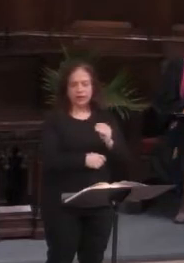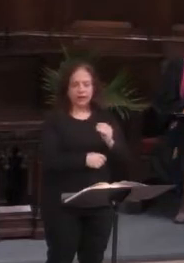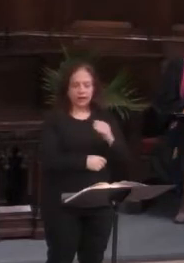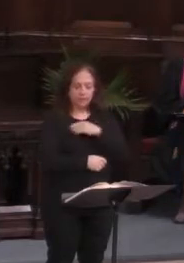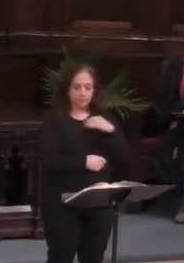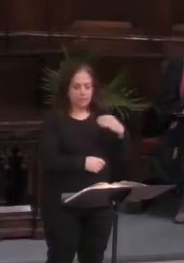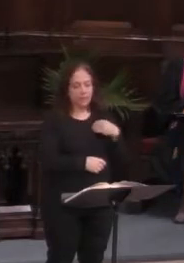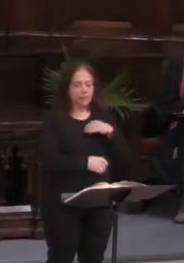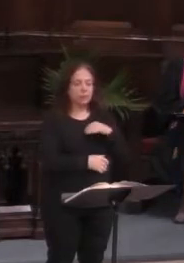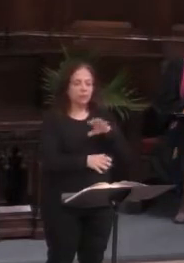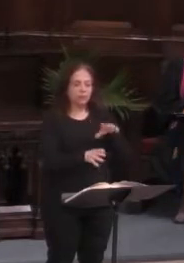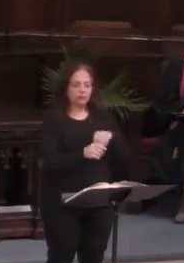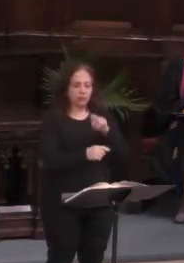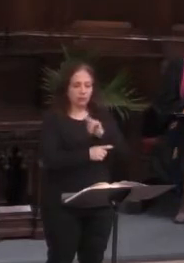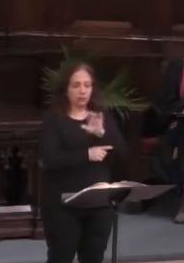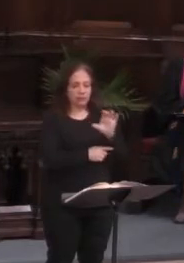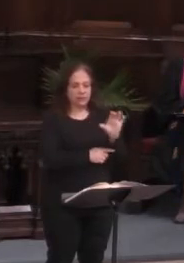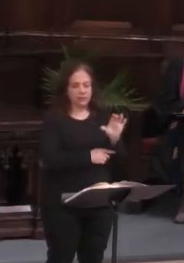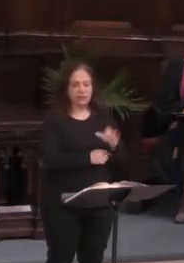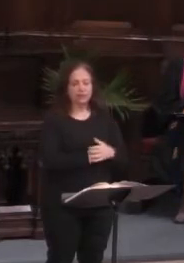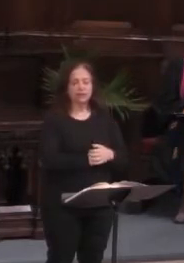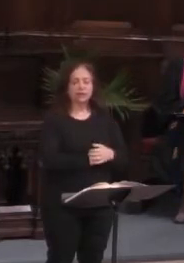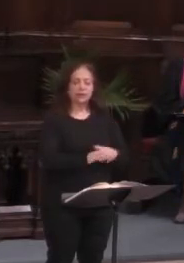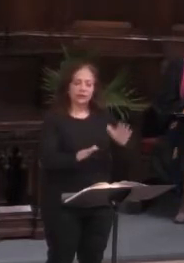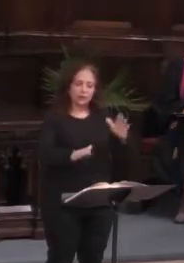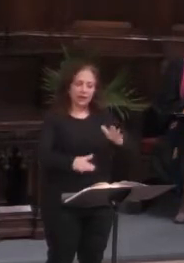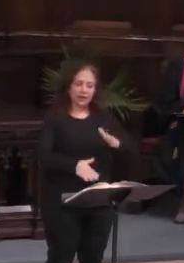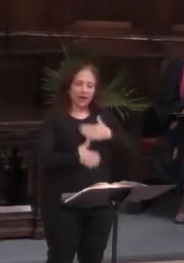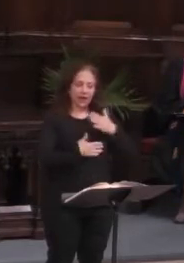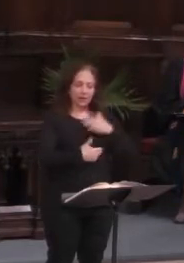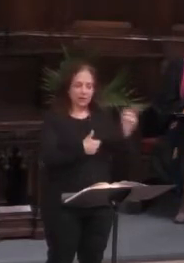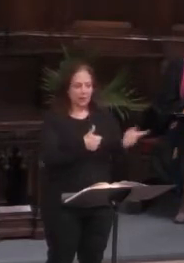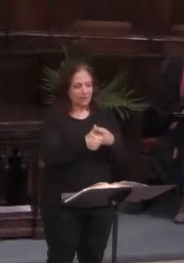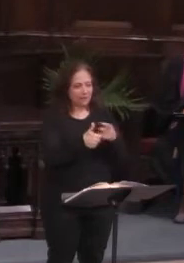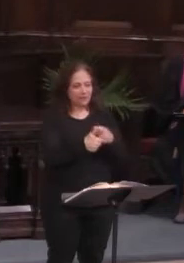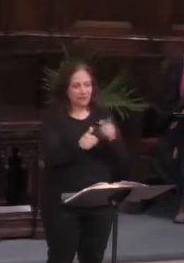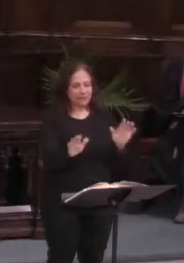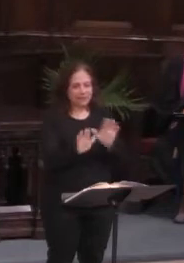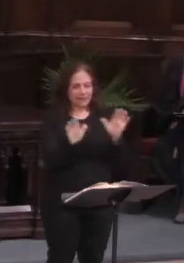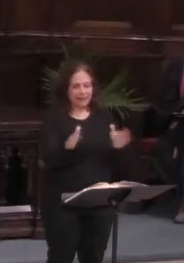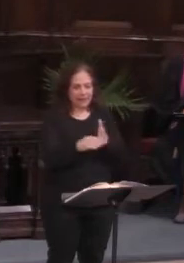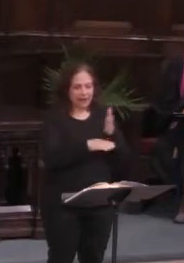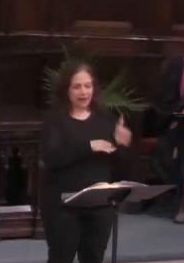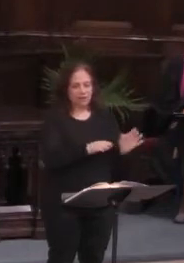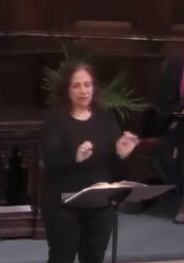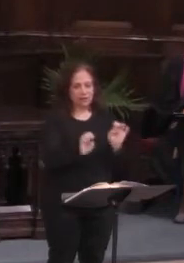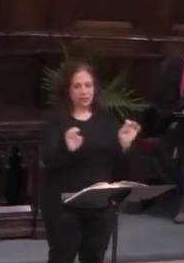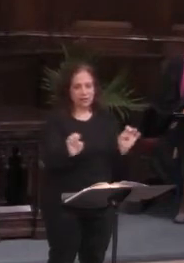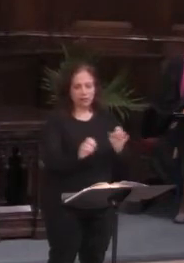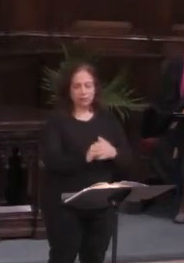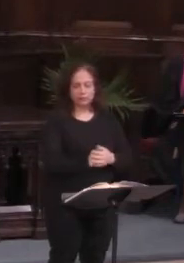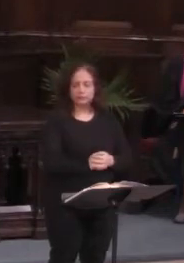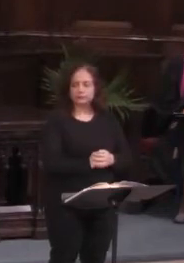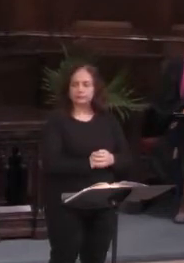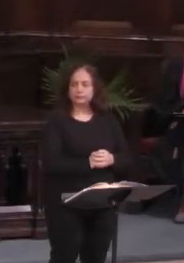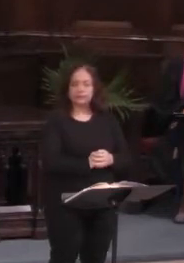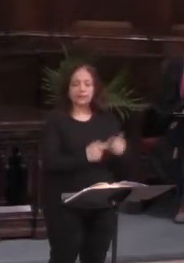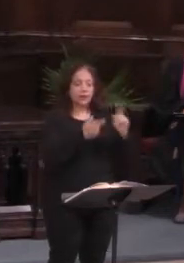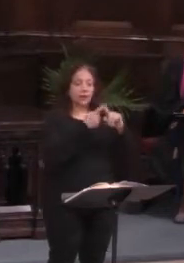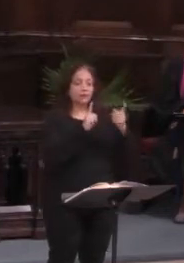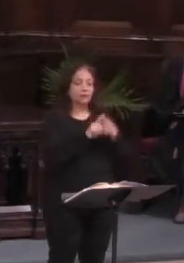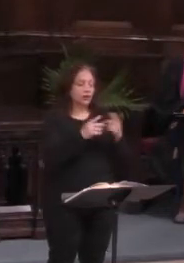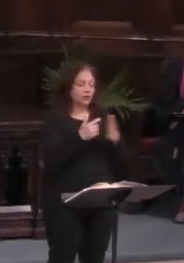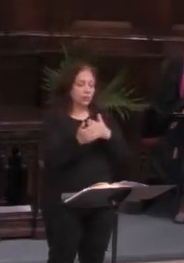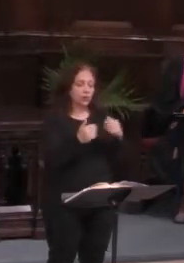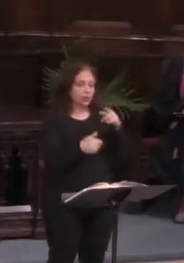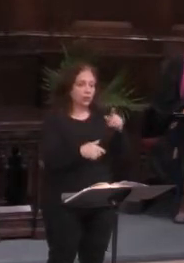the United Church of Christ. And happy first Sunday after Easter. Friends, whether you